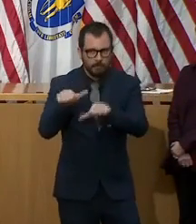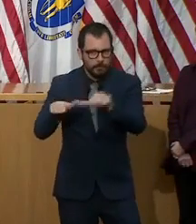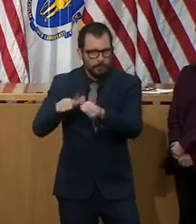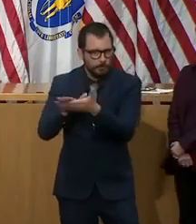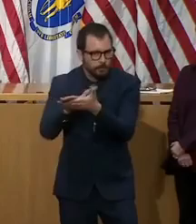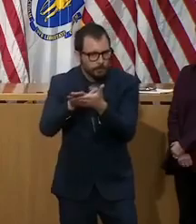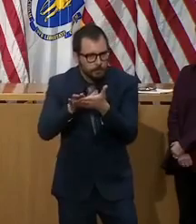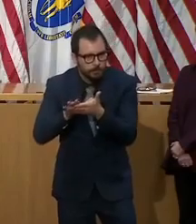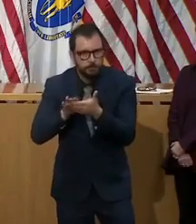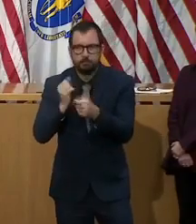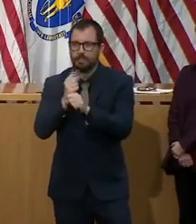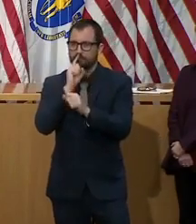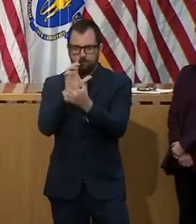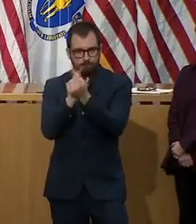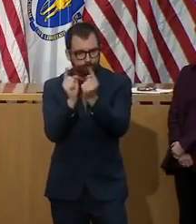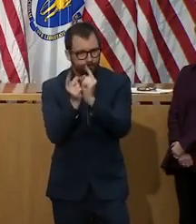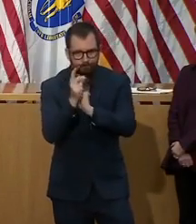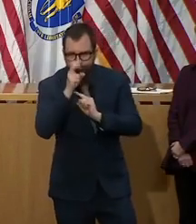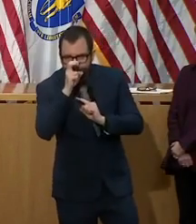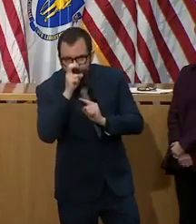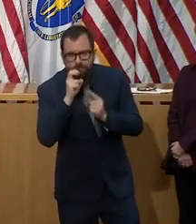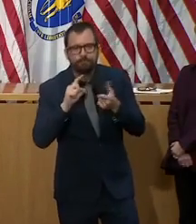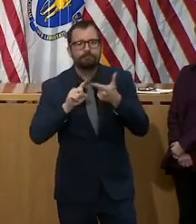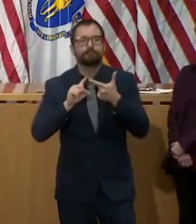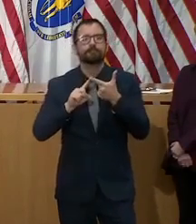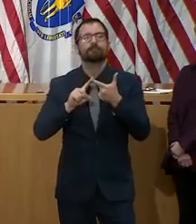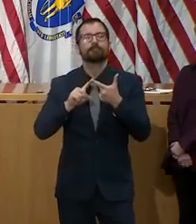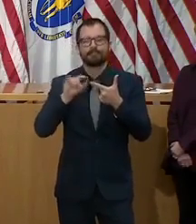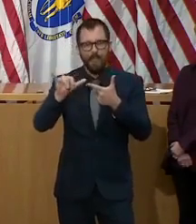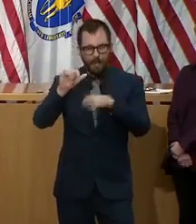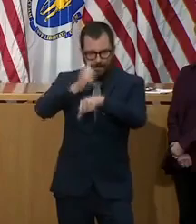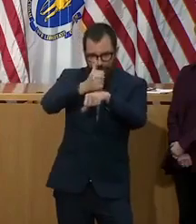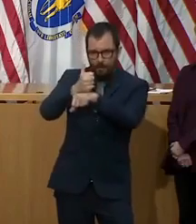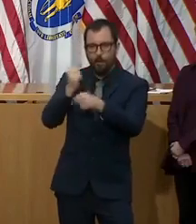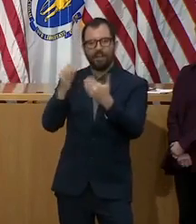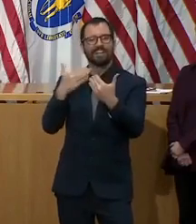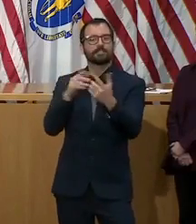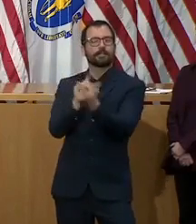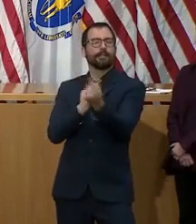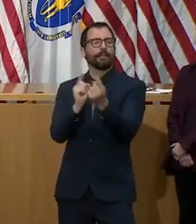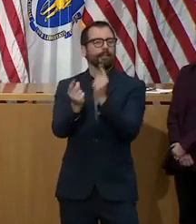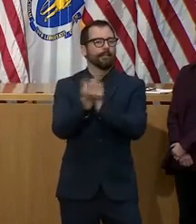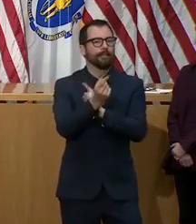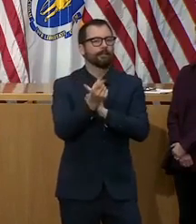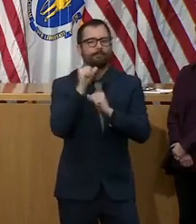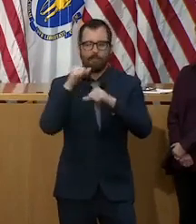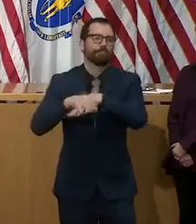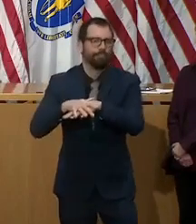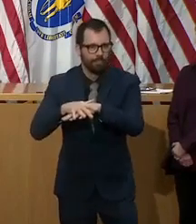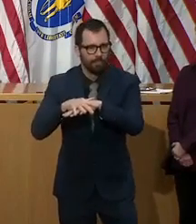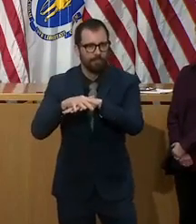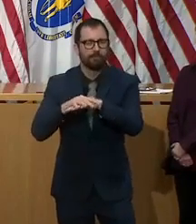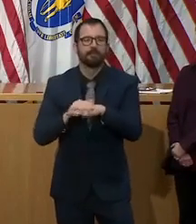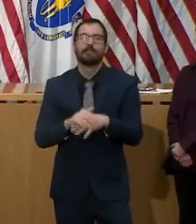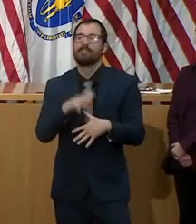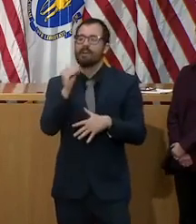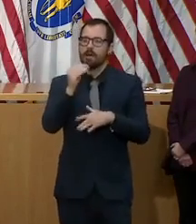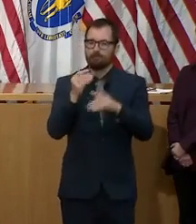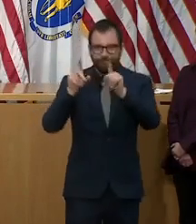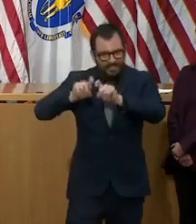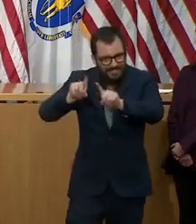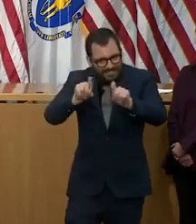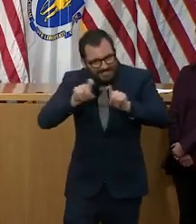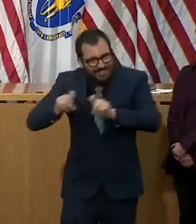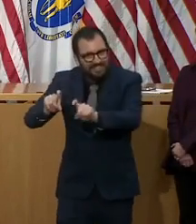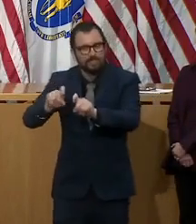access to testing. And finally, I'd just like to close by acknowledging and speaking